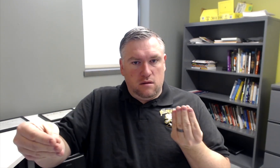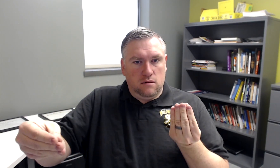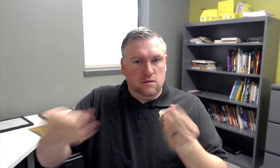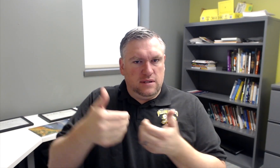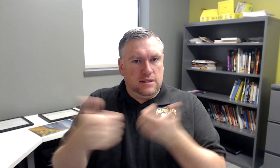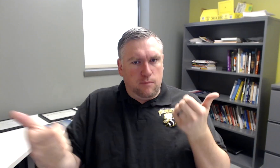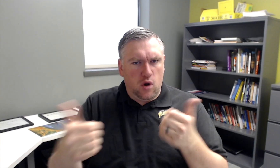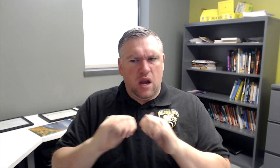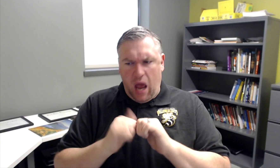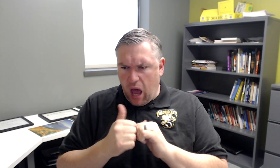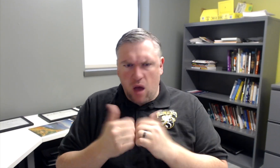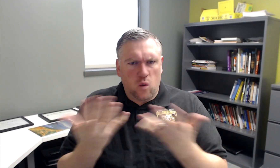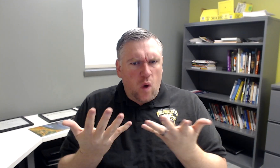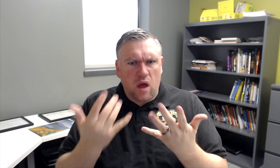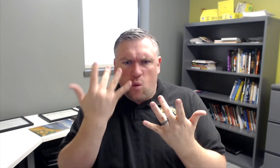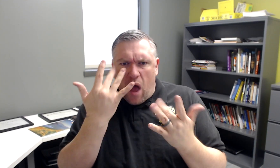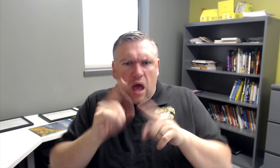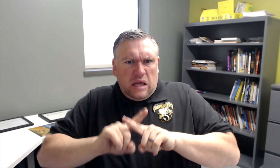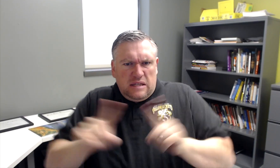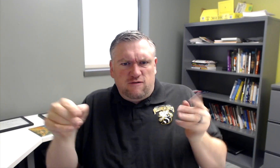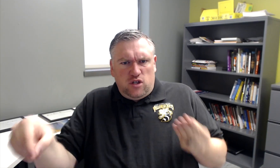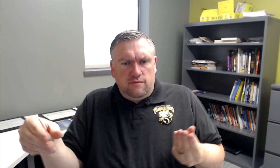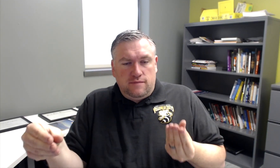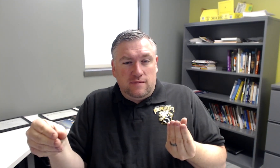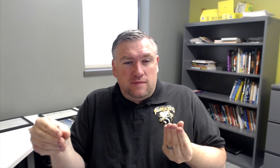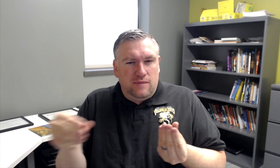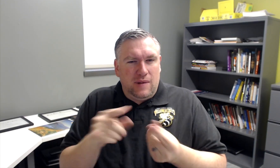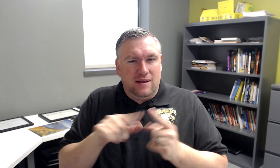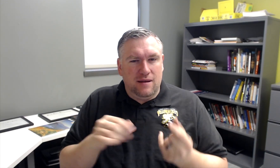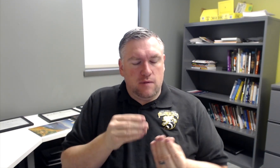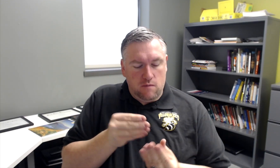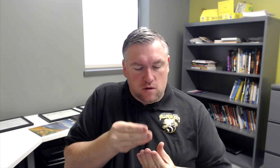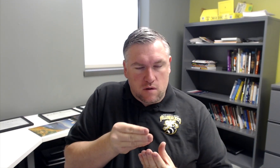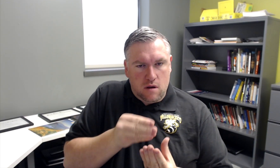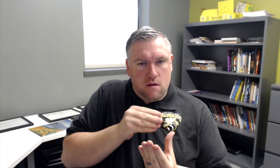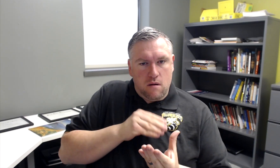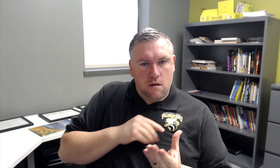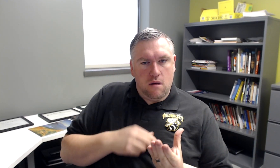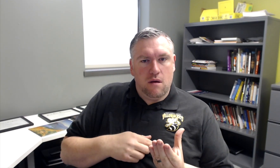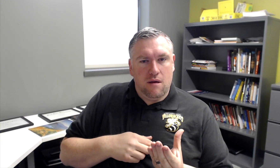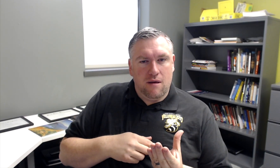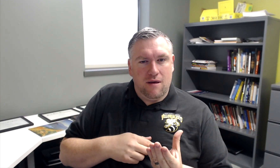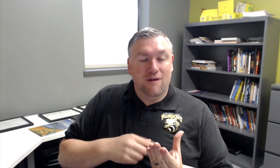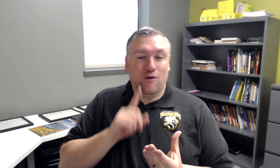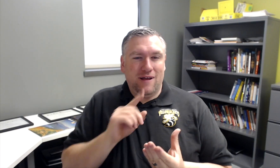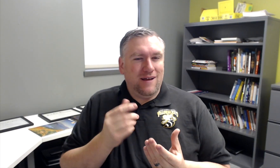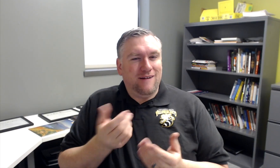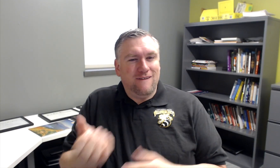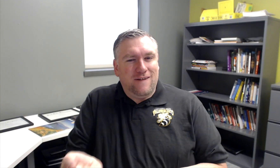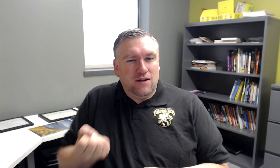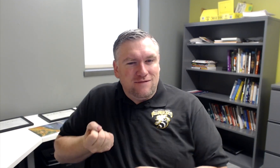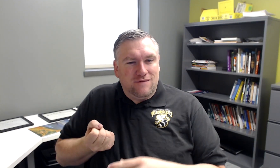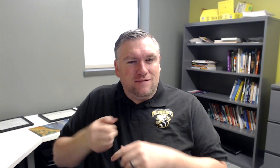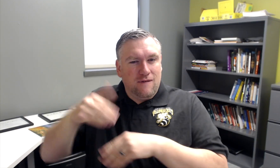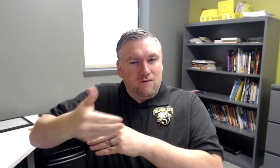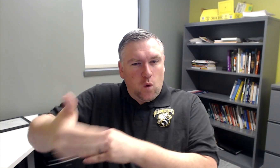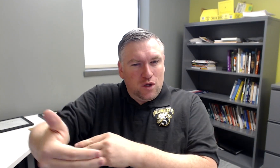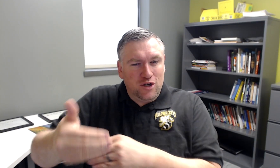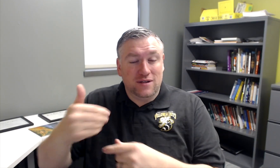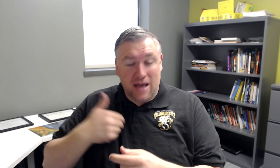So yes, we can compare the two different folders and what's the same and different about them. But within a folder,